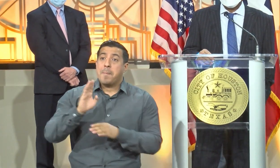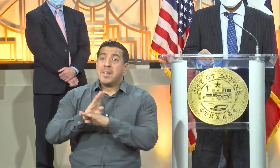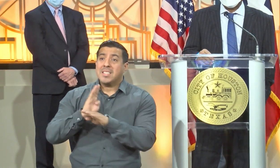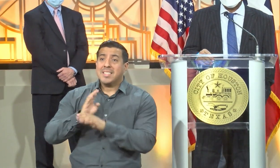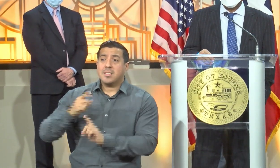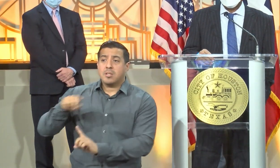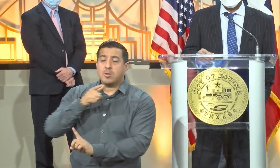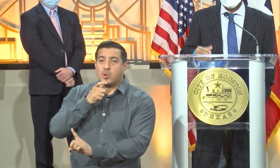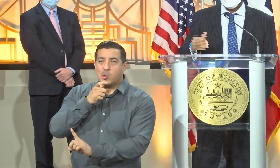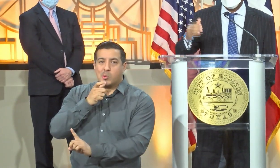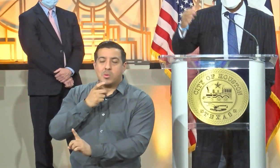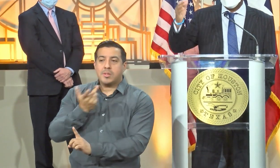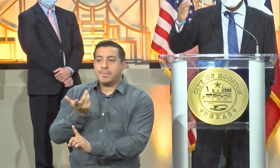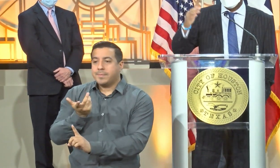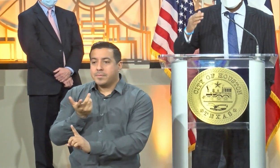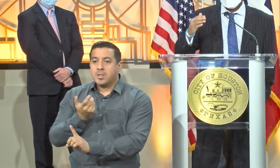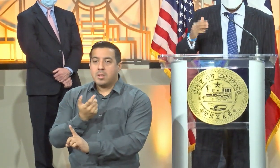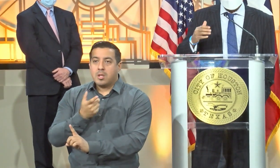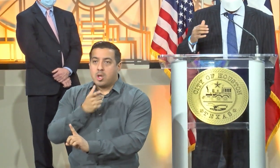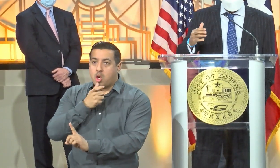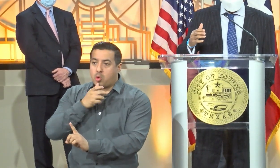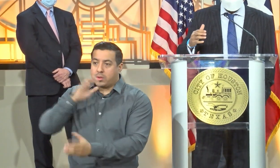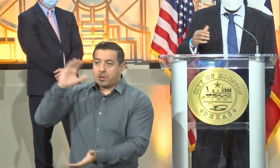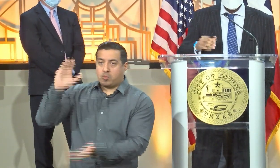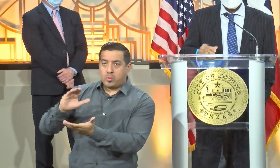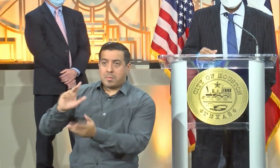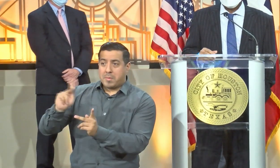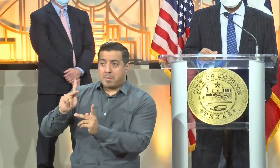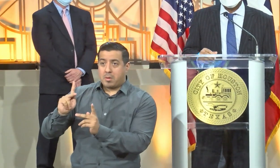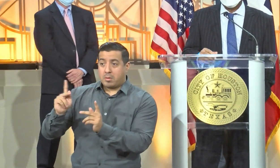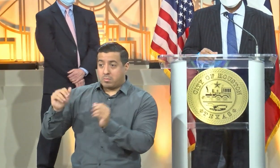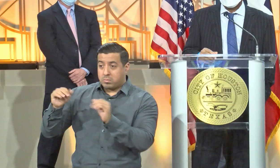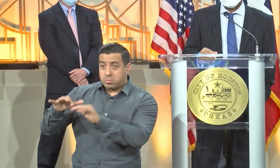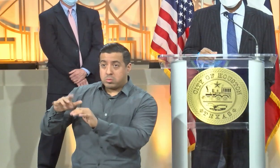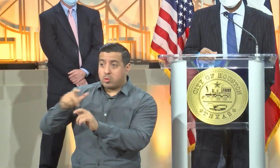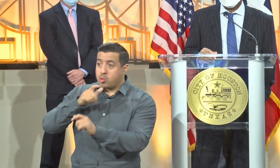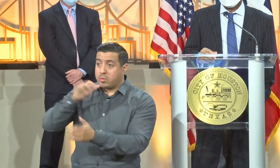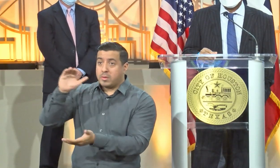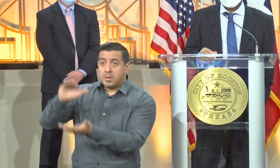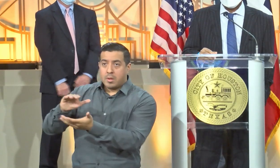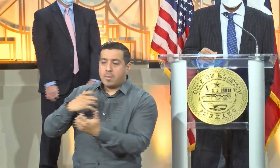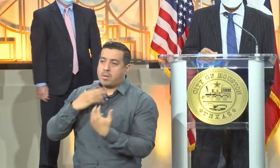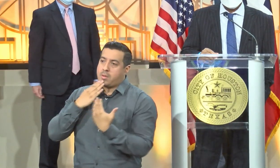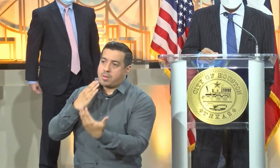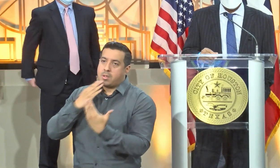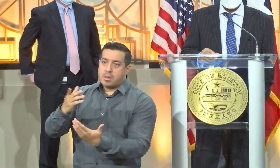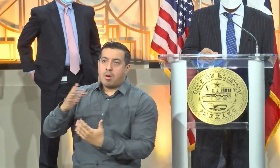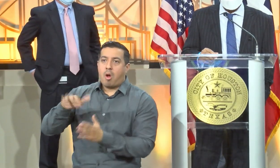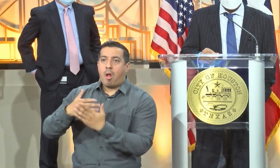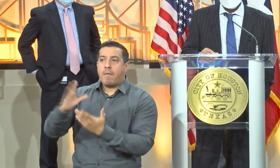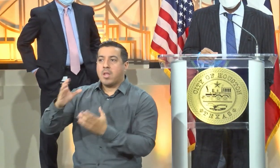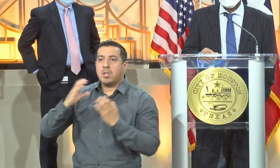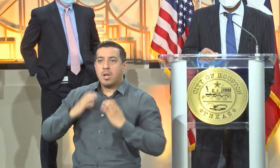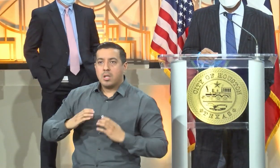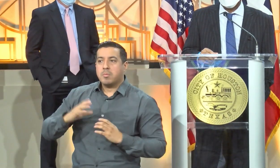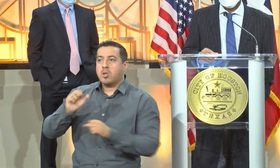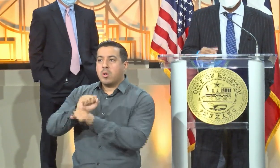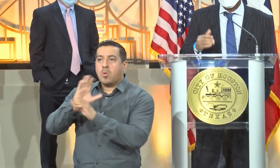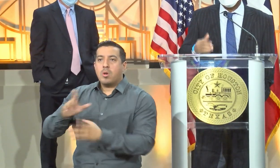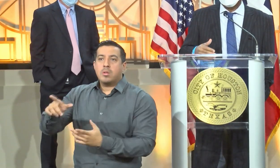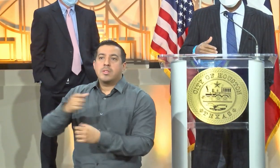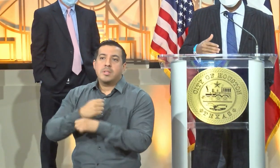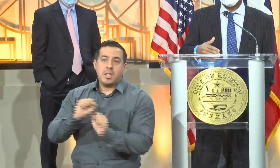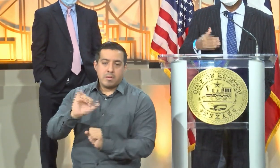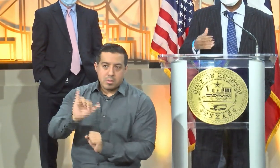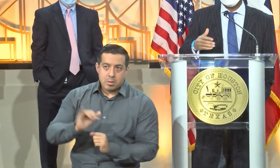who have reduced their occupancy in order to keep their customers and their patrons safe,